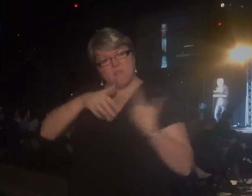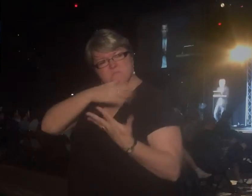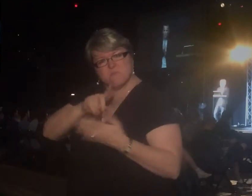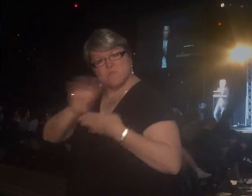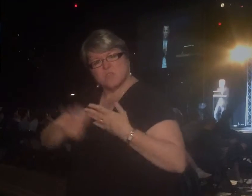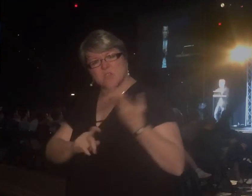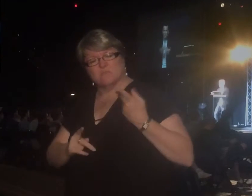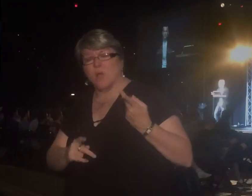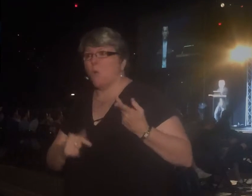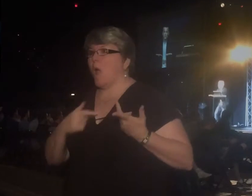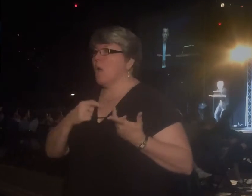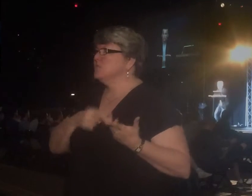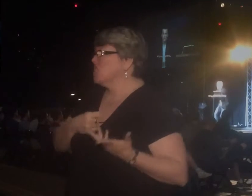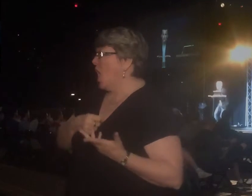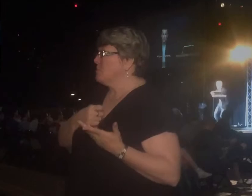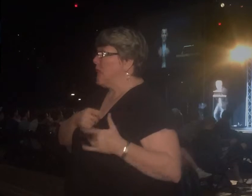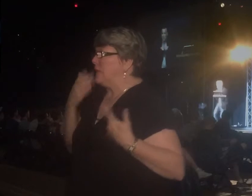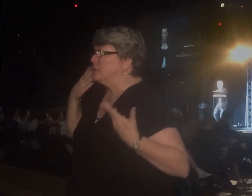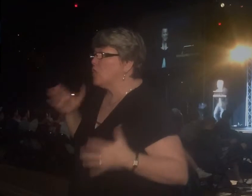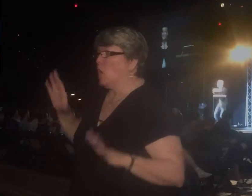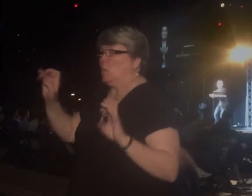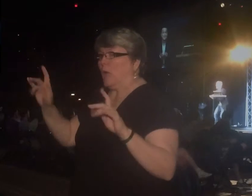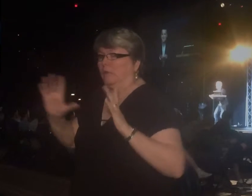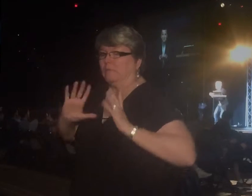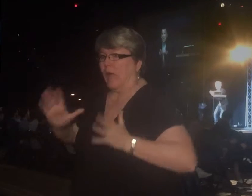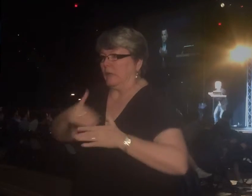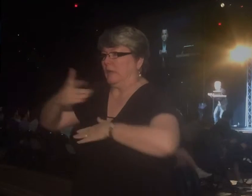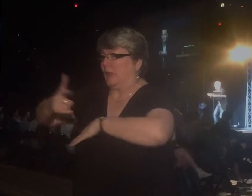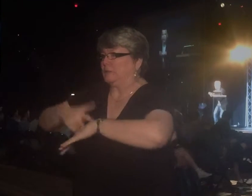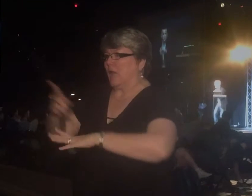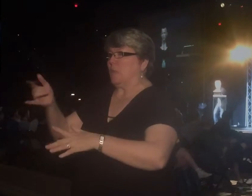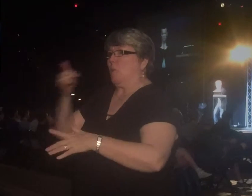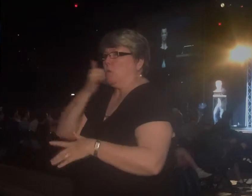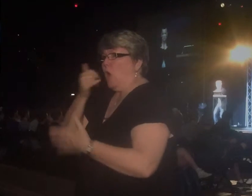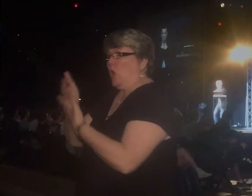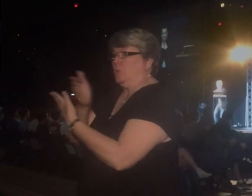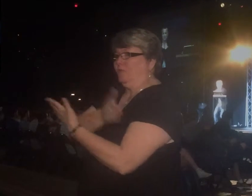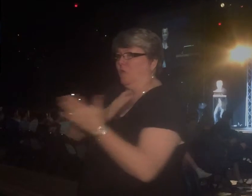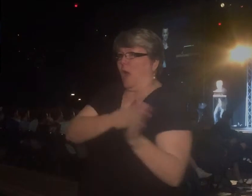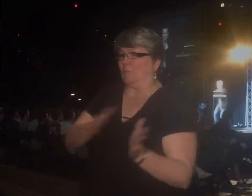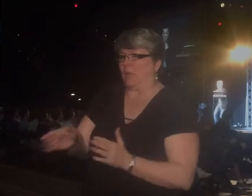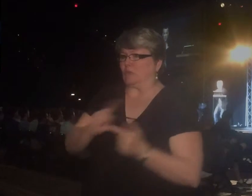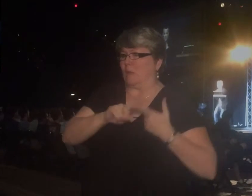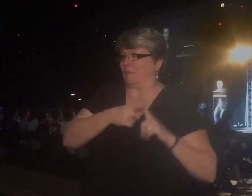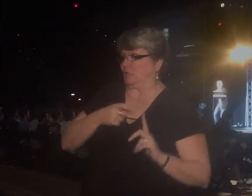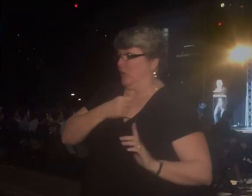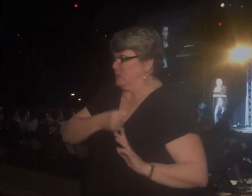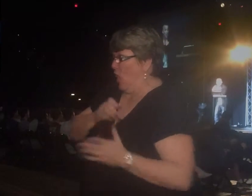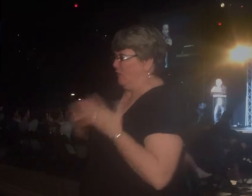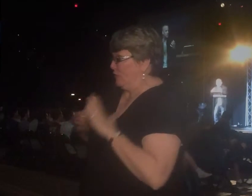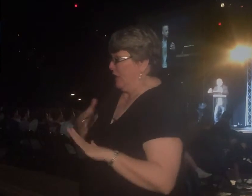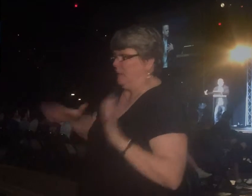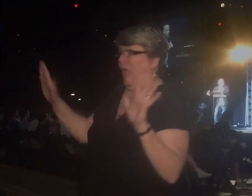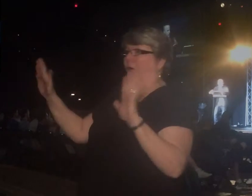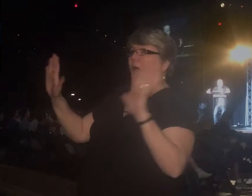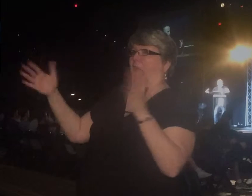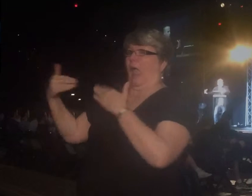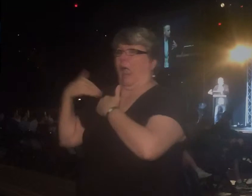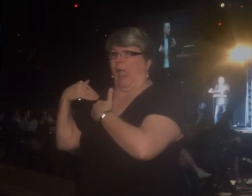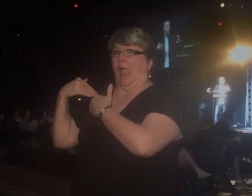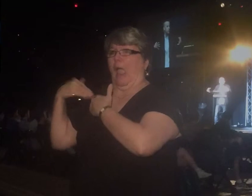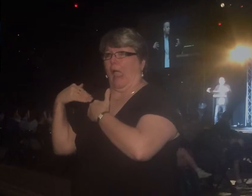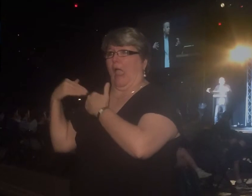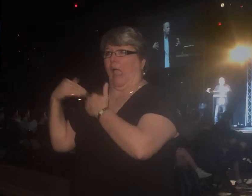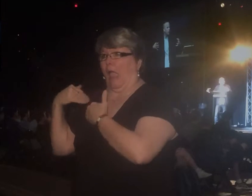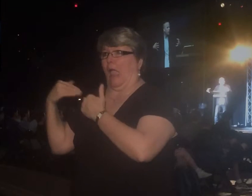that? I thought we hung out on the weekend. Oh, I'm sorry. I didn't know that. Okay. Next time I will call you before I make plans with my friends. I'm so sorry. Forgive me. And we have